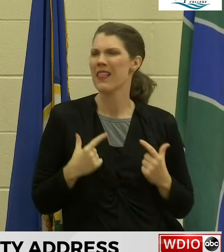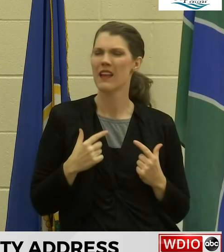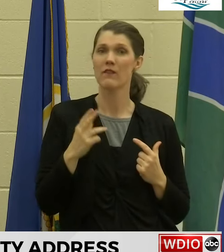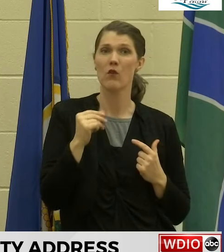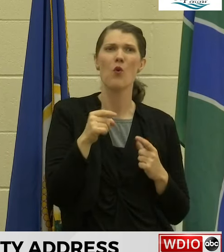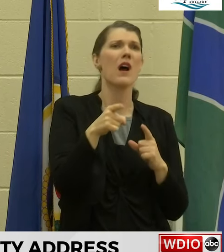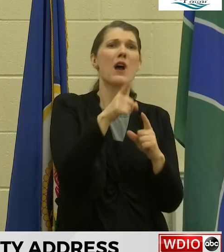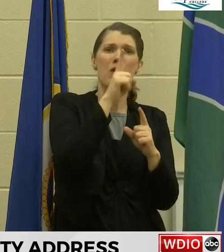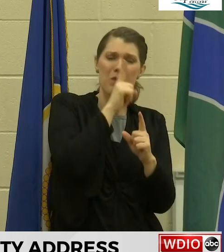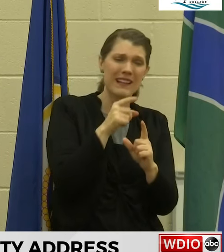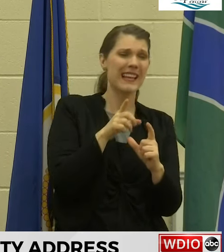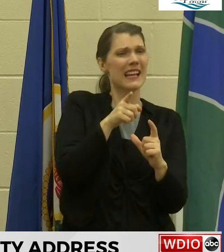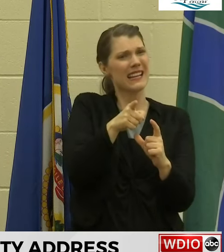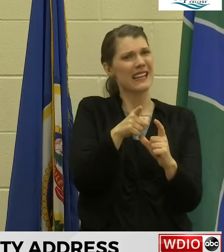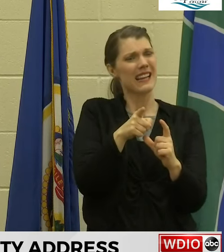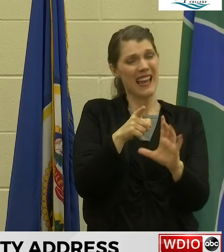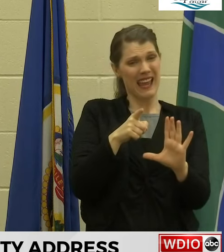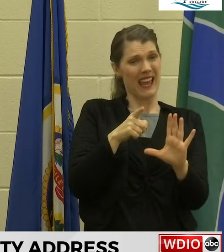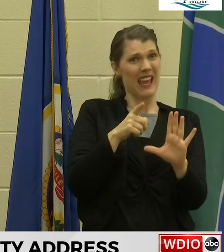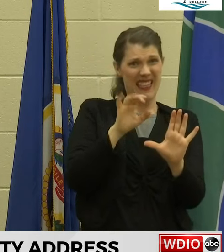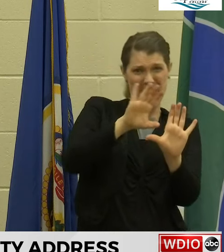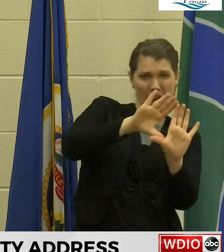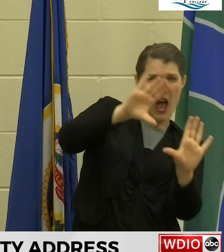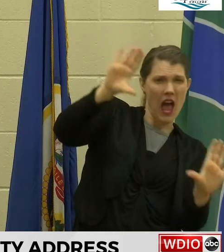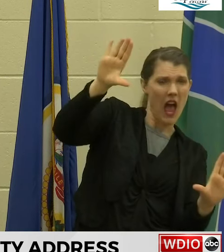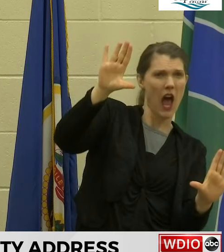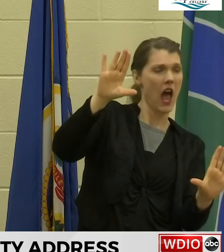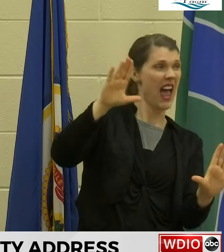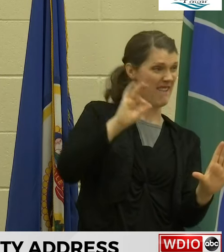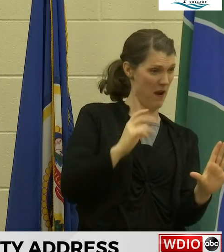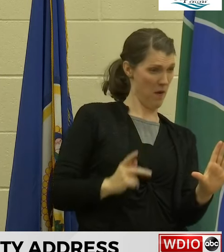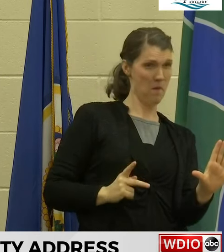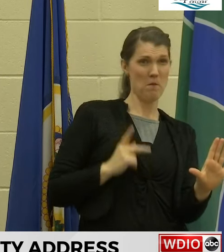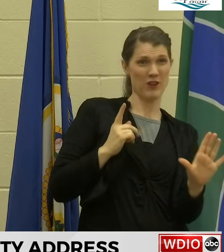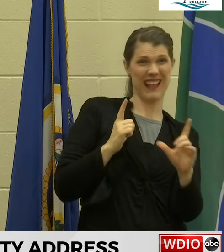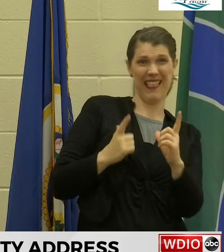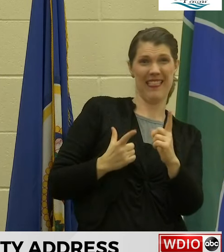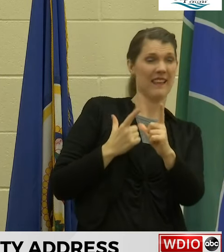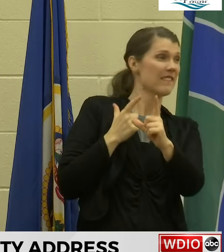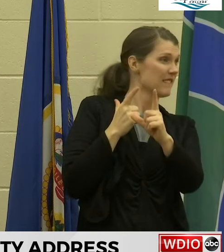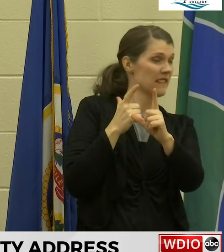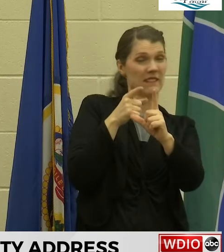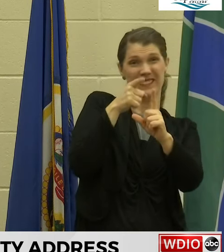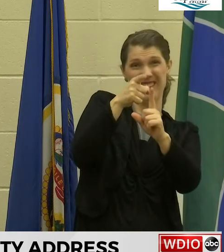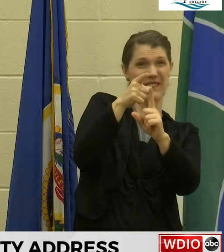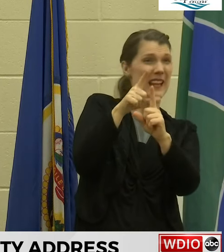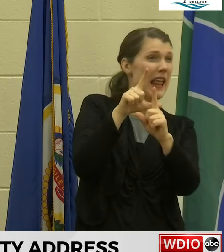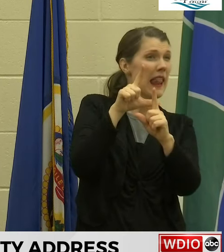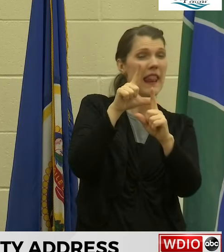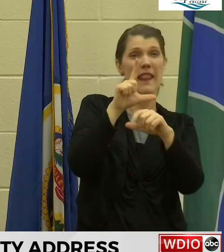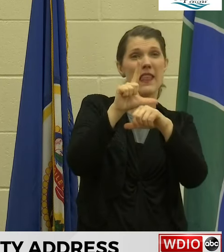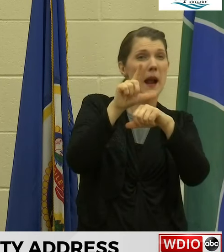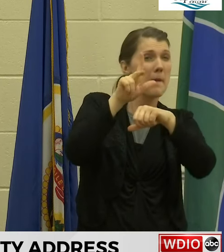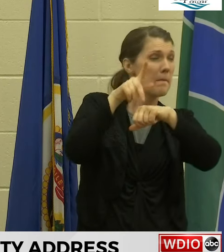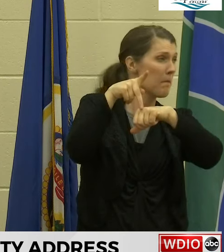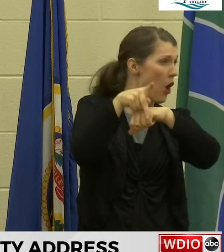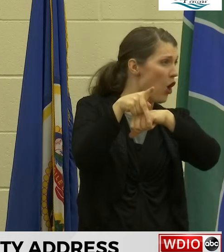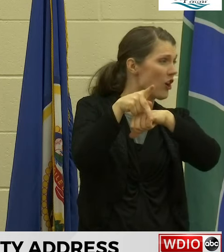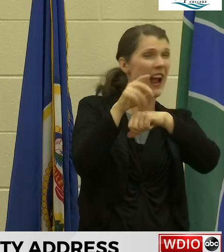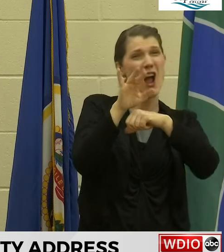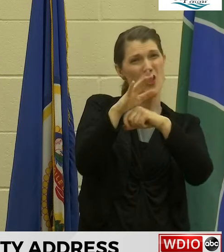is fundamentally wrong that a person living in Lincoln Park has a life expectancy